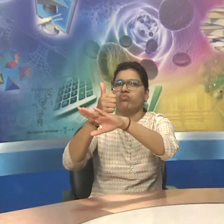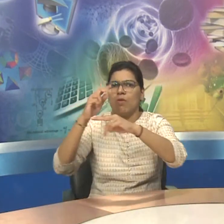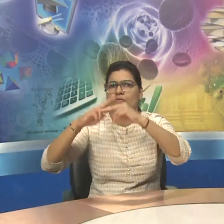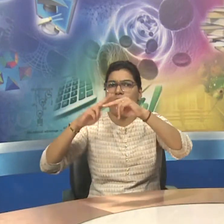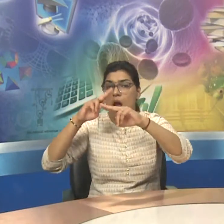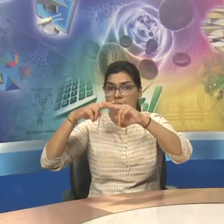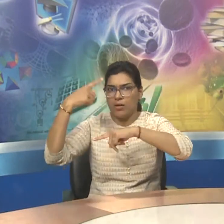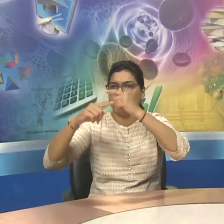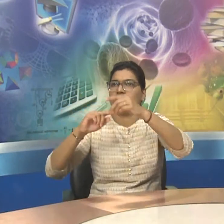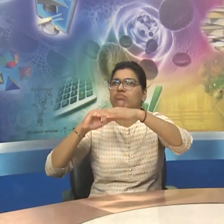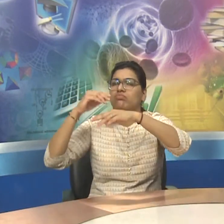individual's